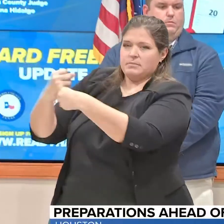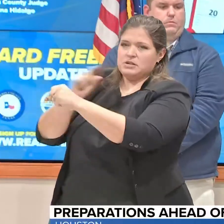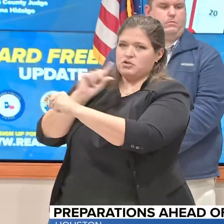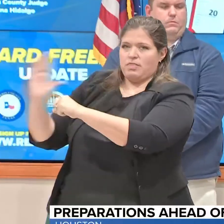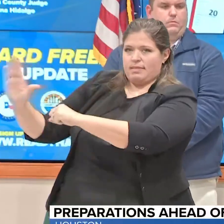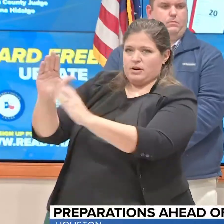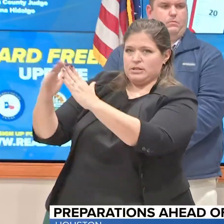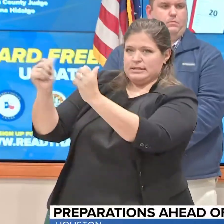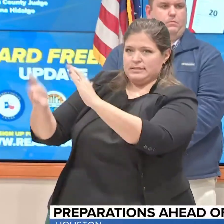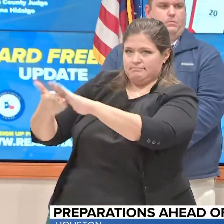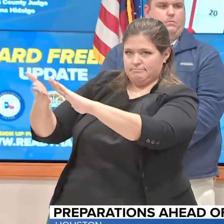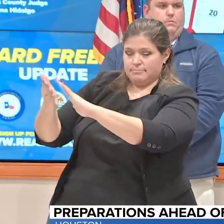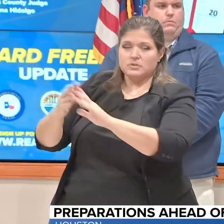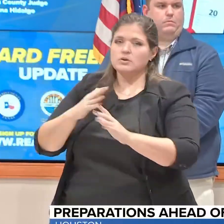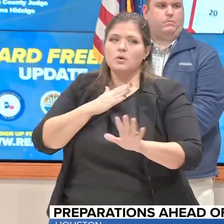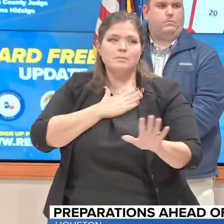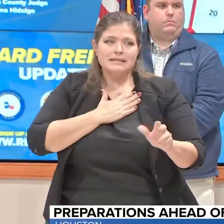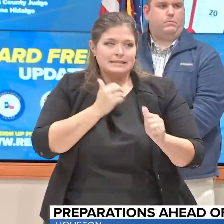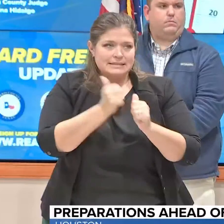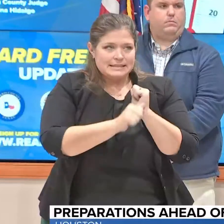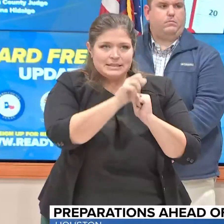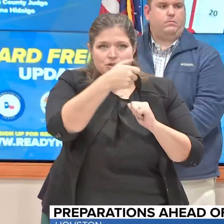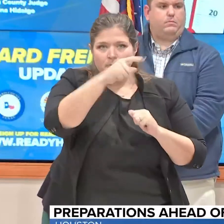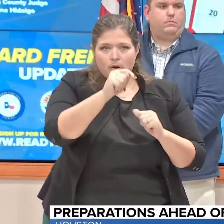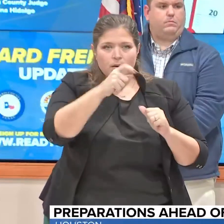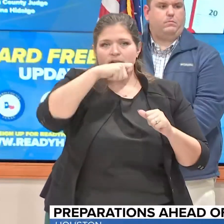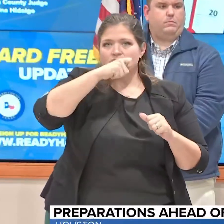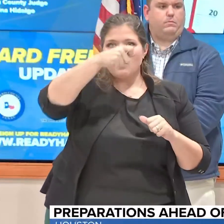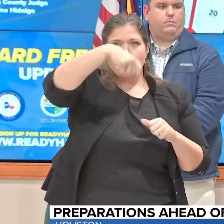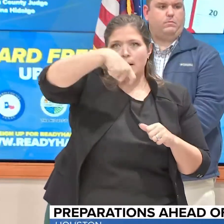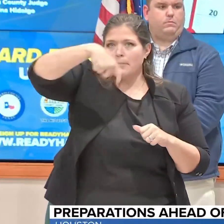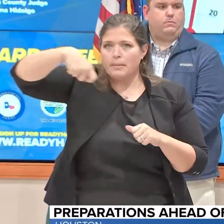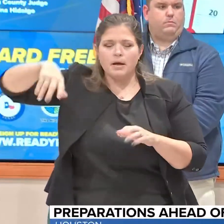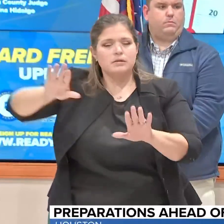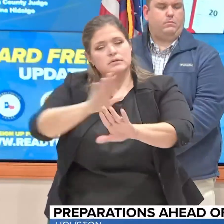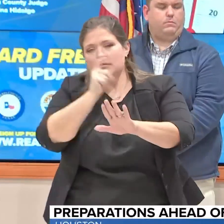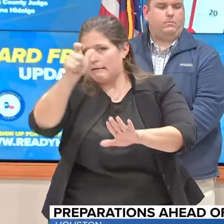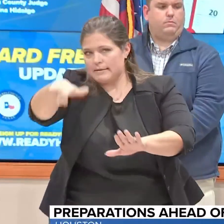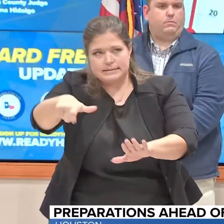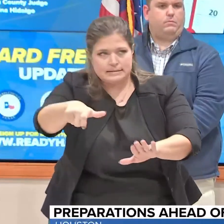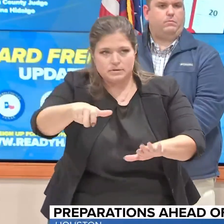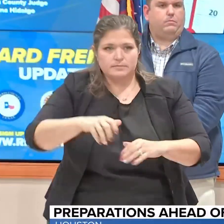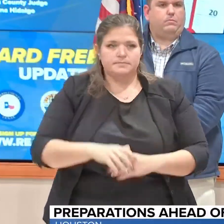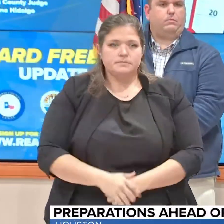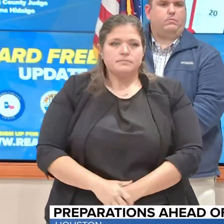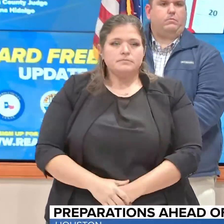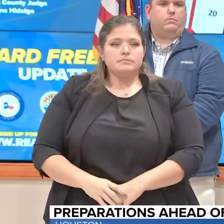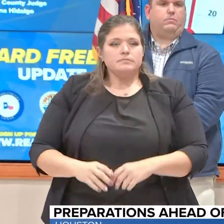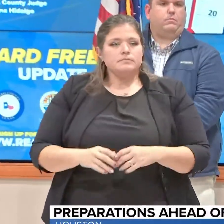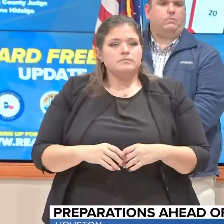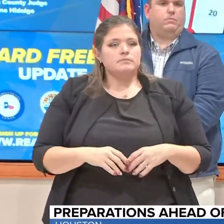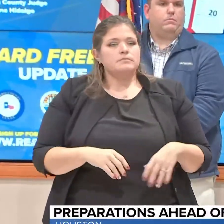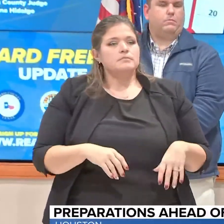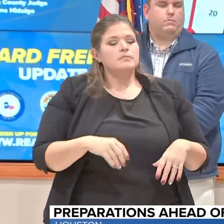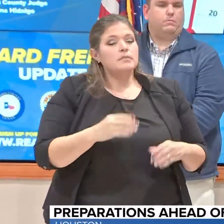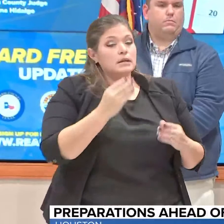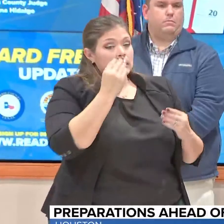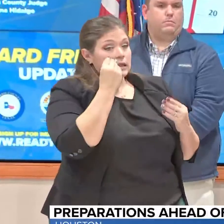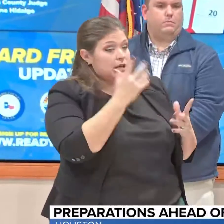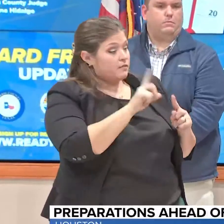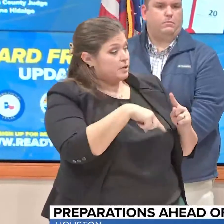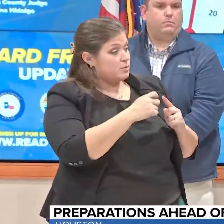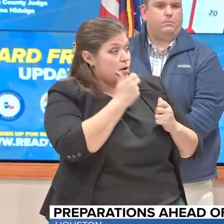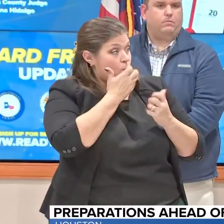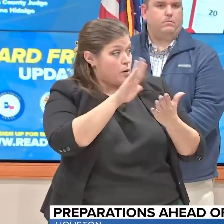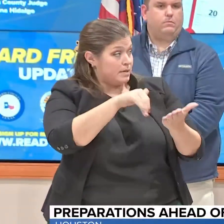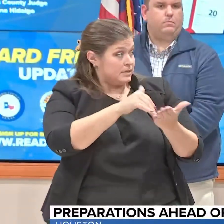systems are safe. So please don't add that burden to anybody's system. The information about the warming